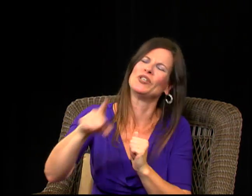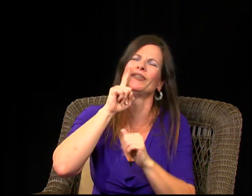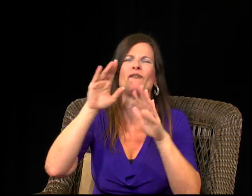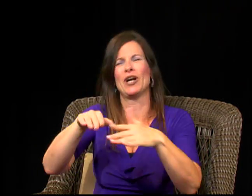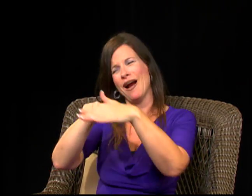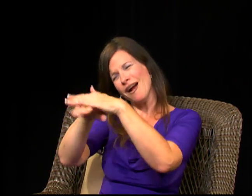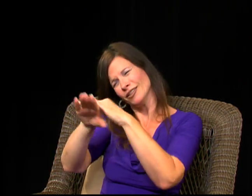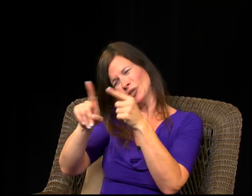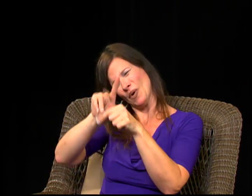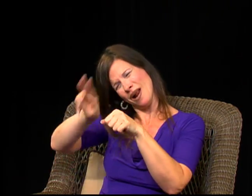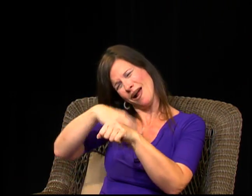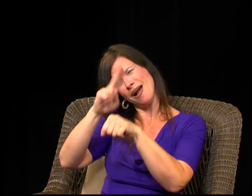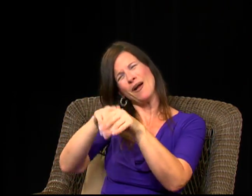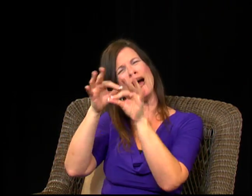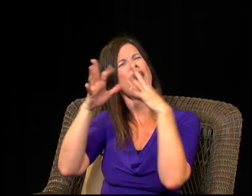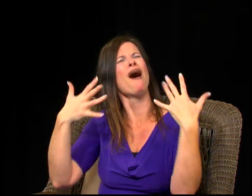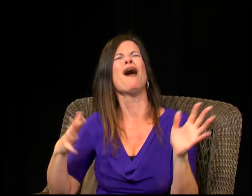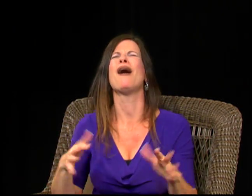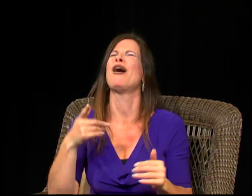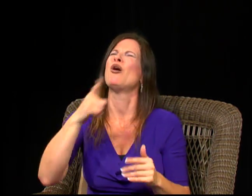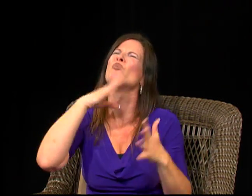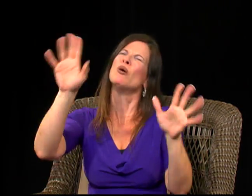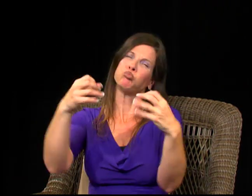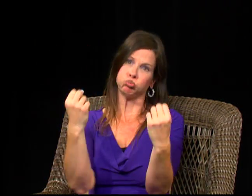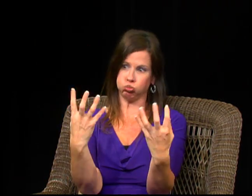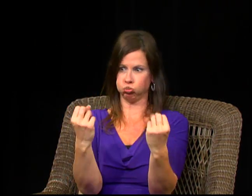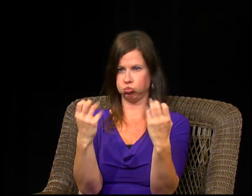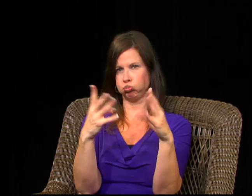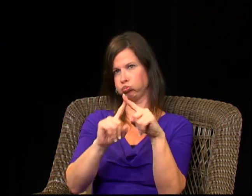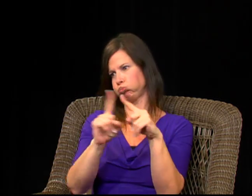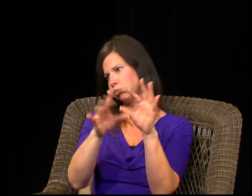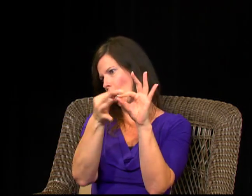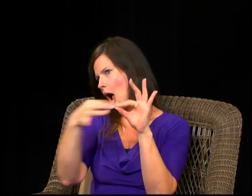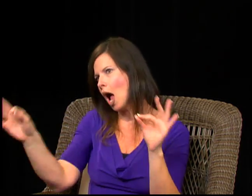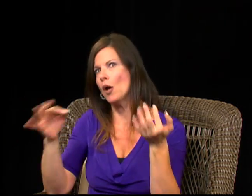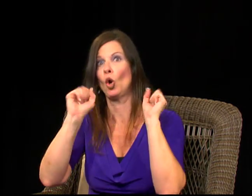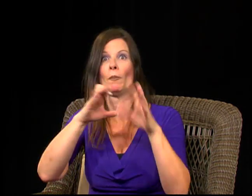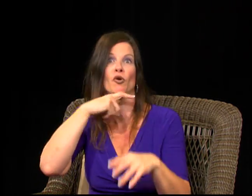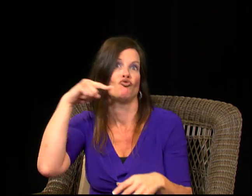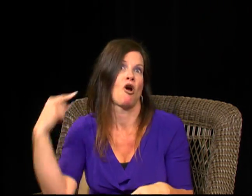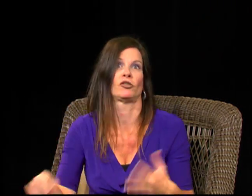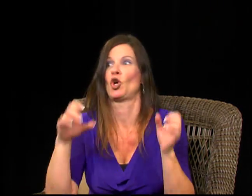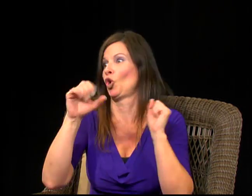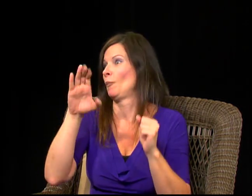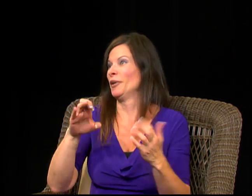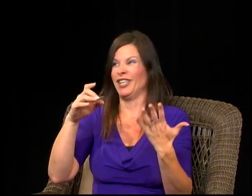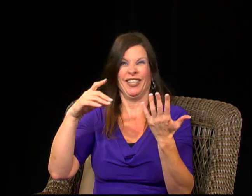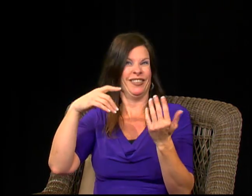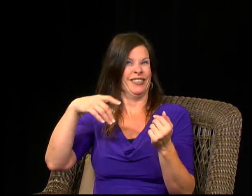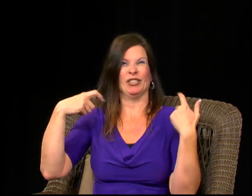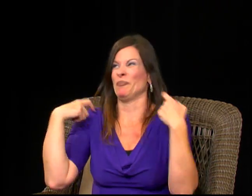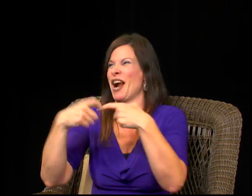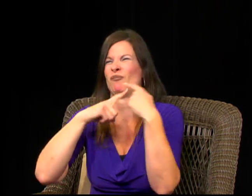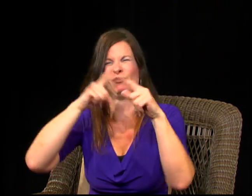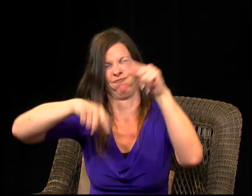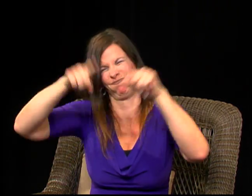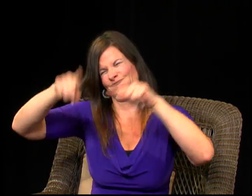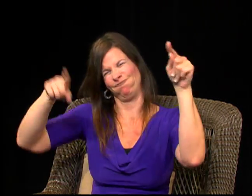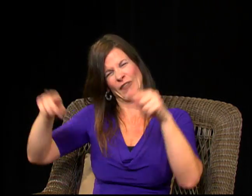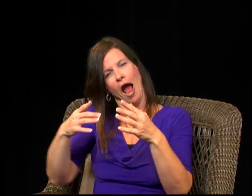important. Why not give them the language that they already have access to? There are so many, so many sign languages, Spanish,